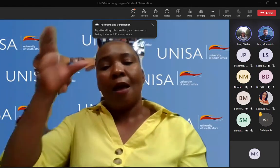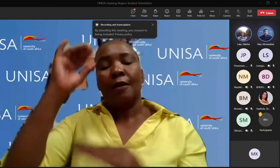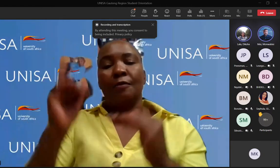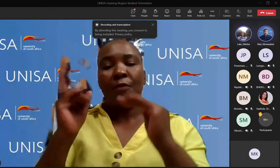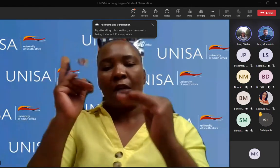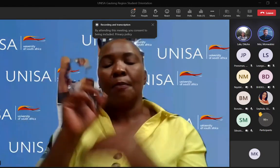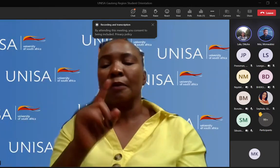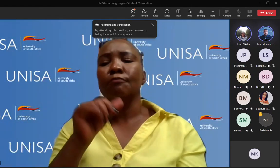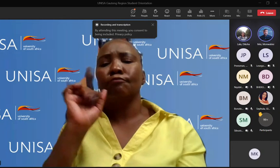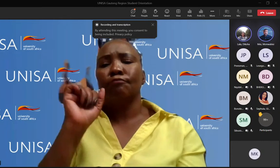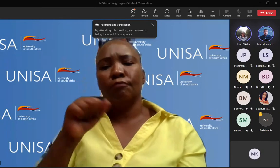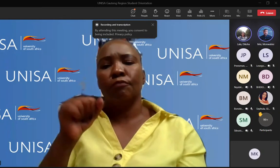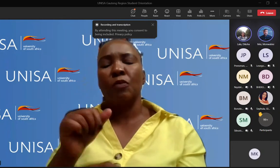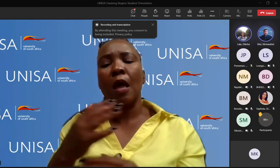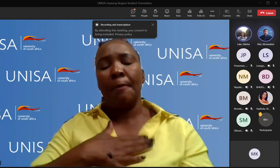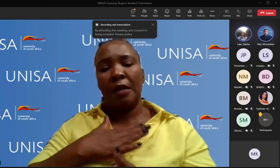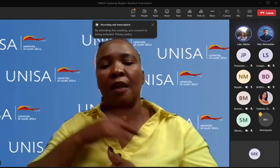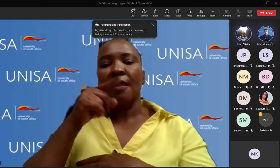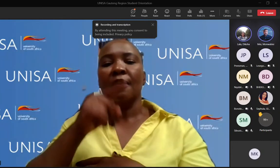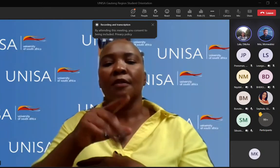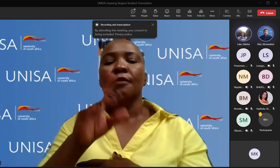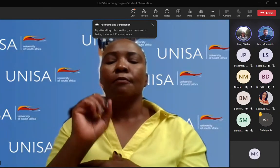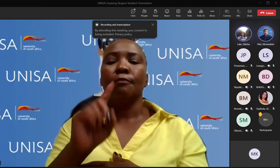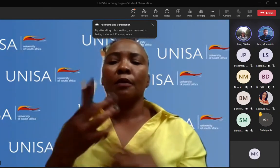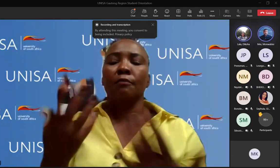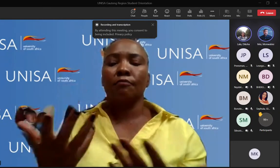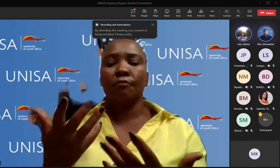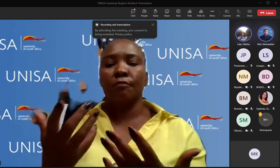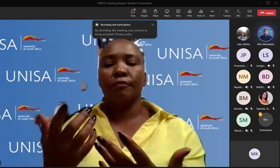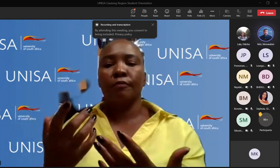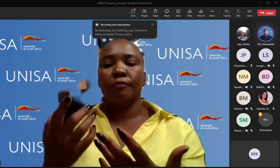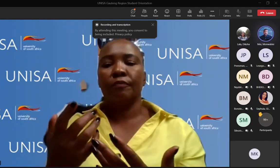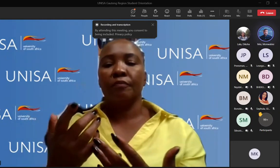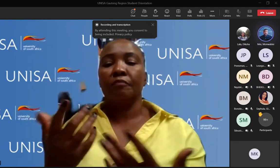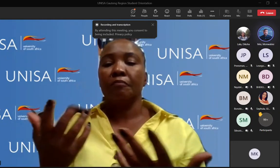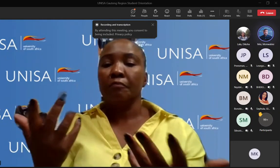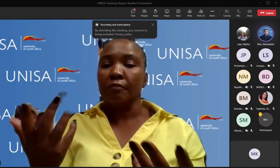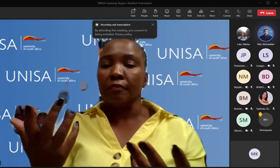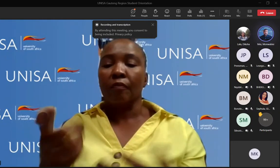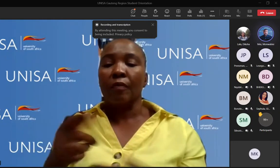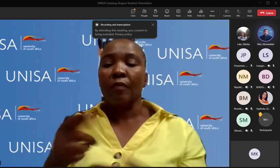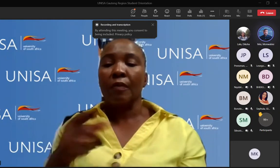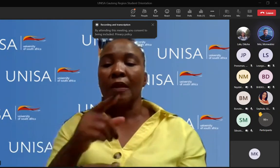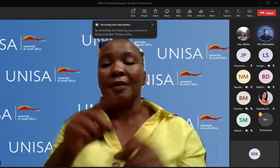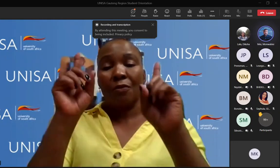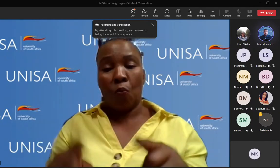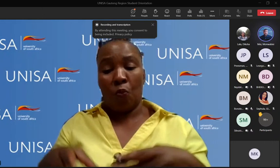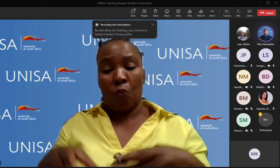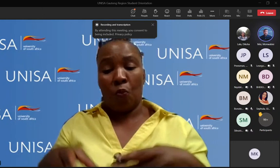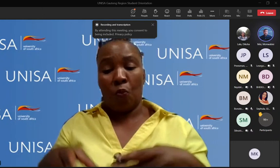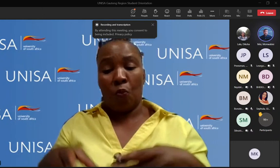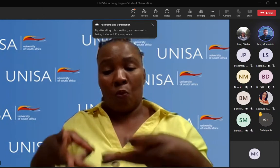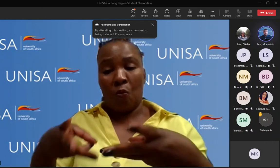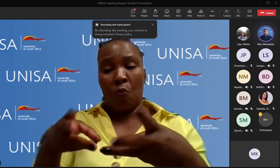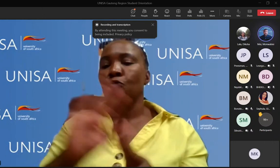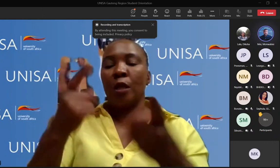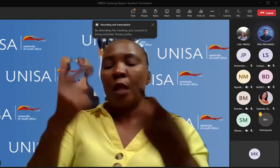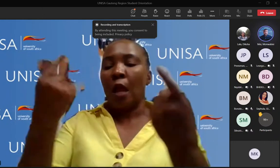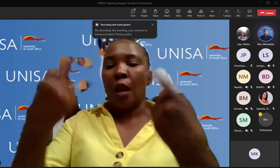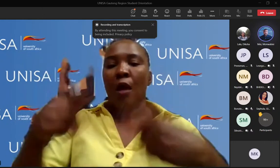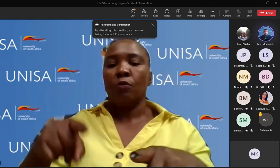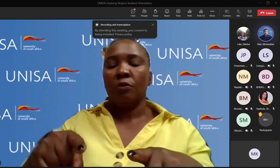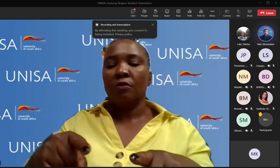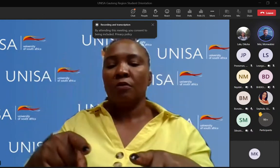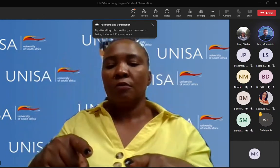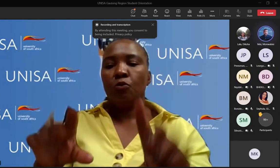that I appreciate the intent however the method that we are using we are not allowed to use